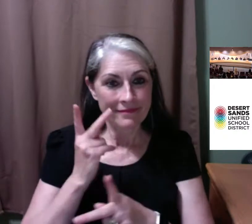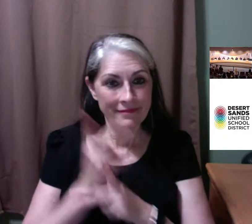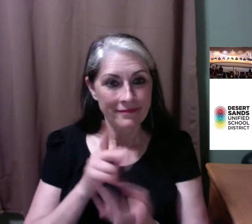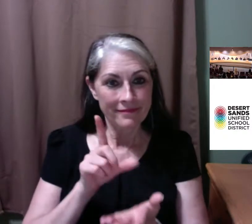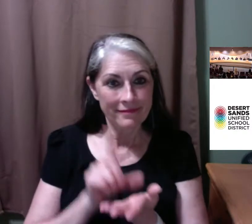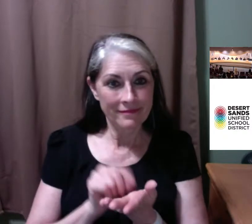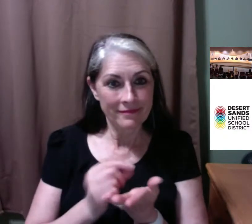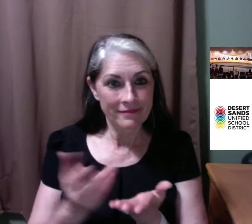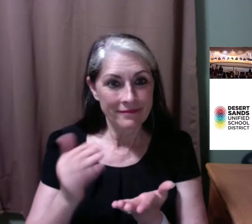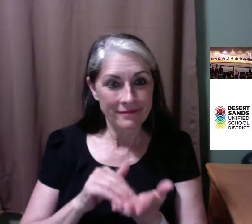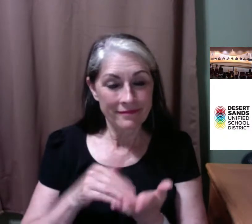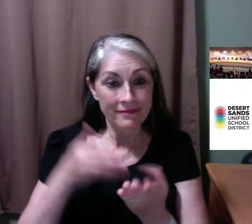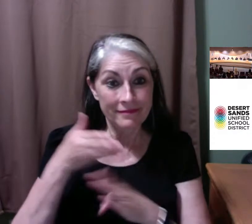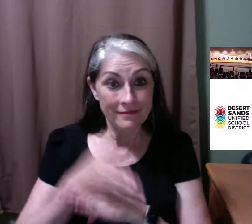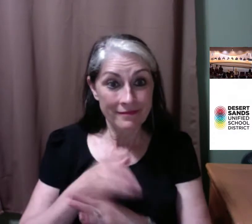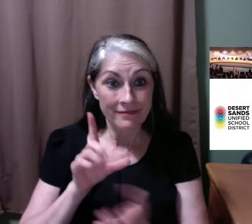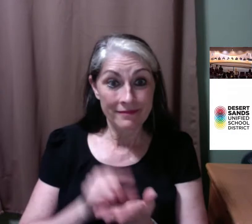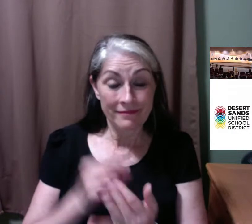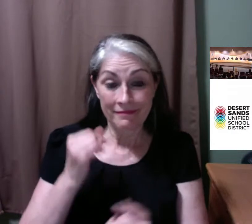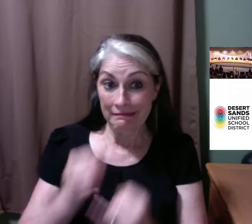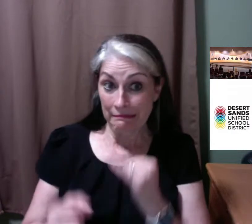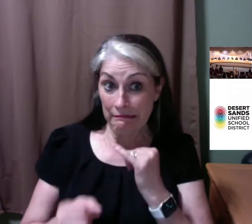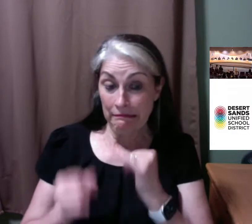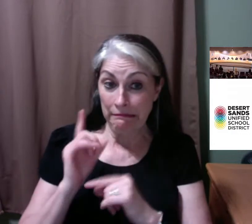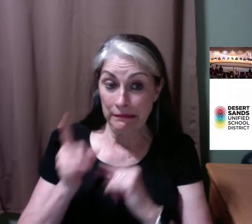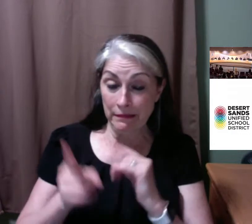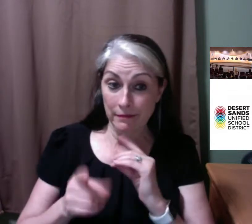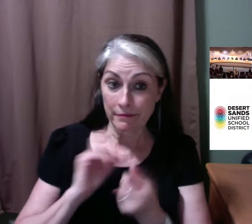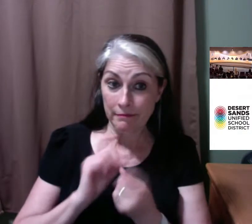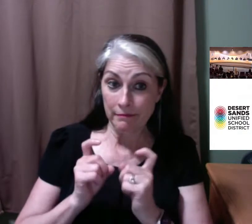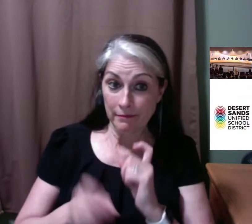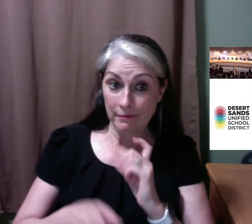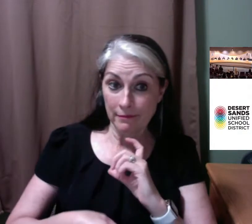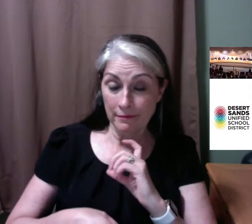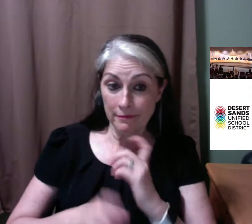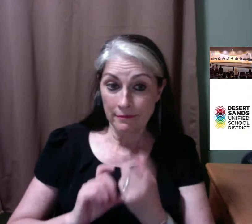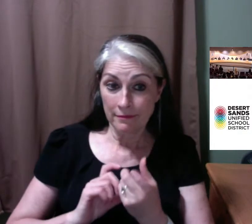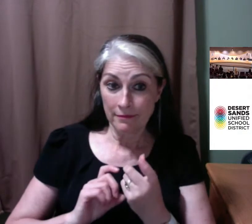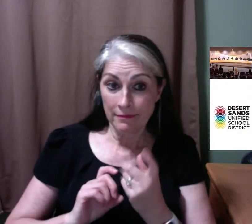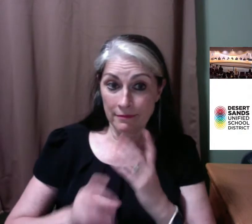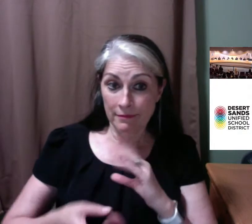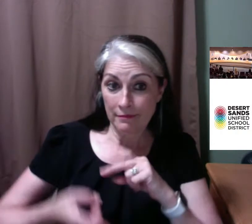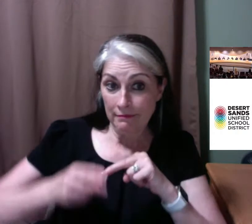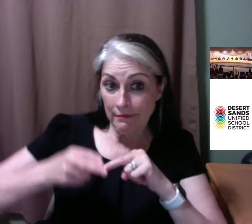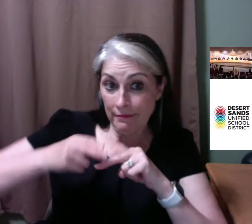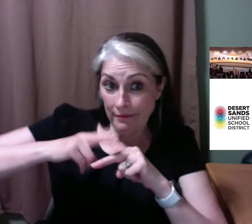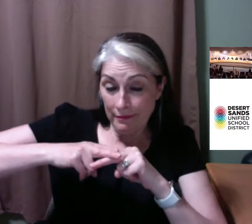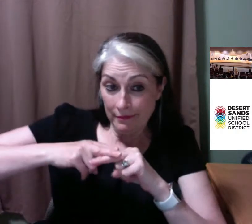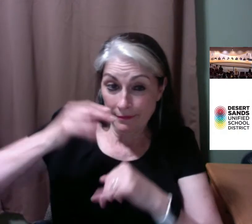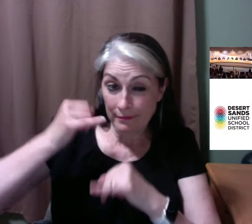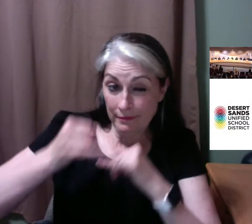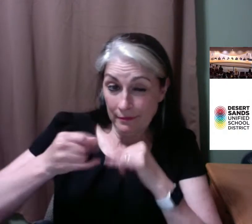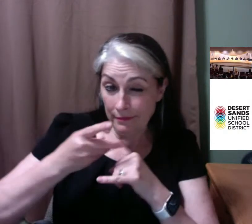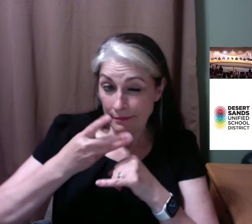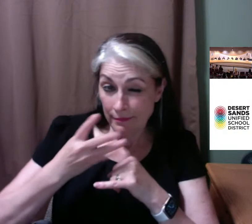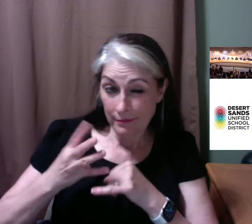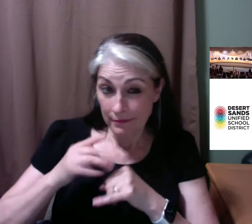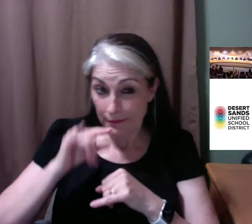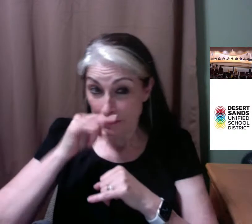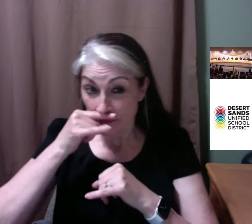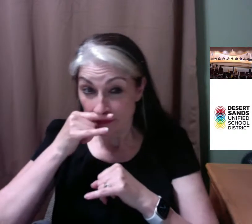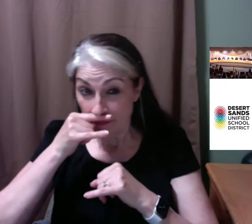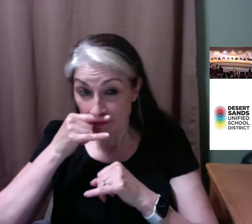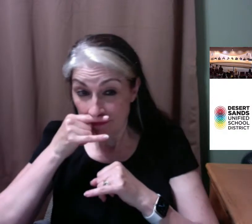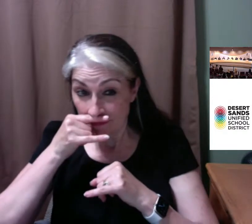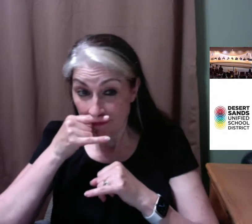and overprints for some of the last minute additions, changes, and increases as we worked hard for some of those last few kids to cross